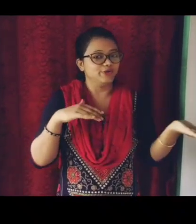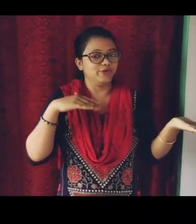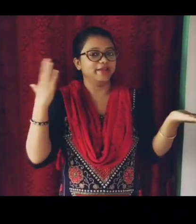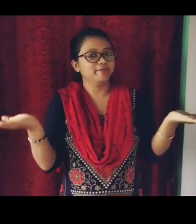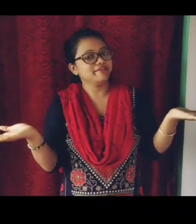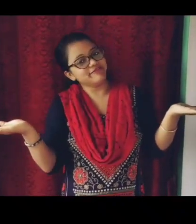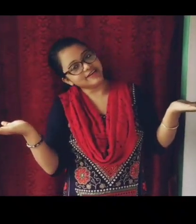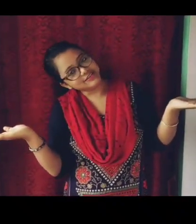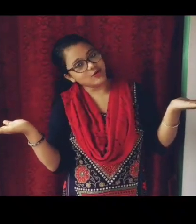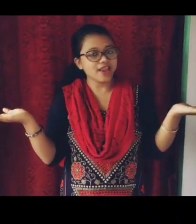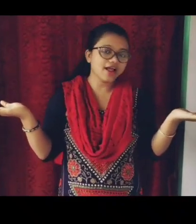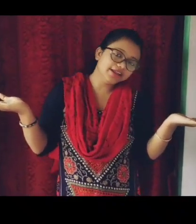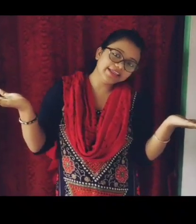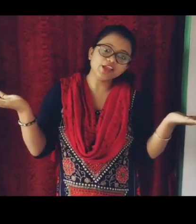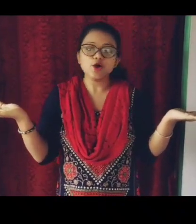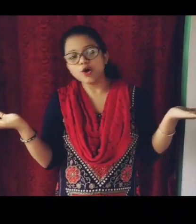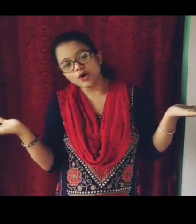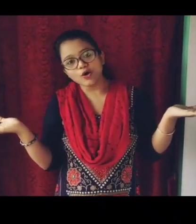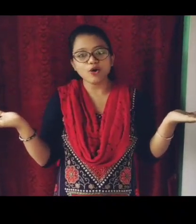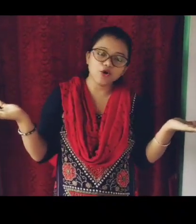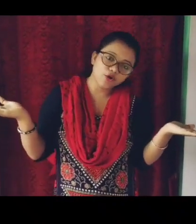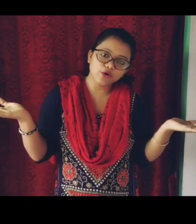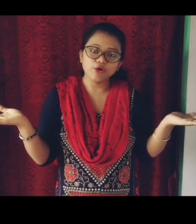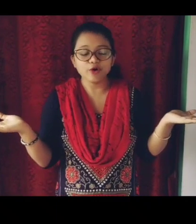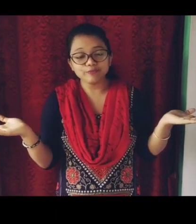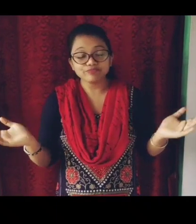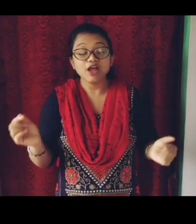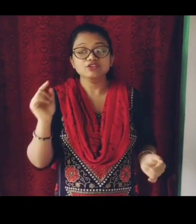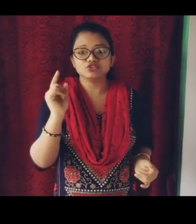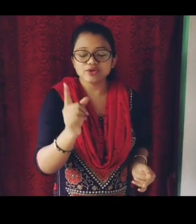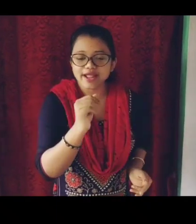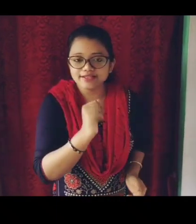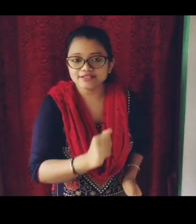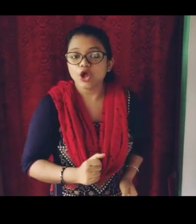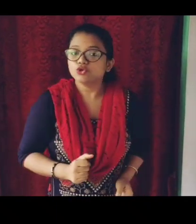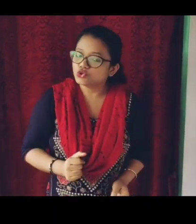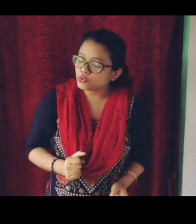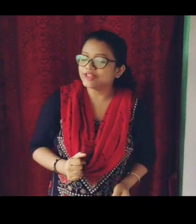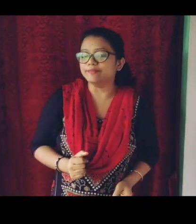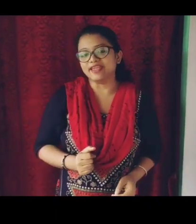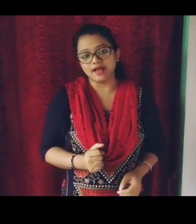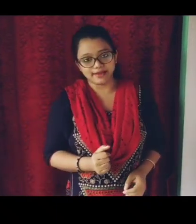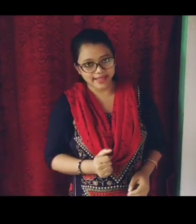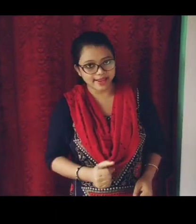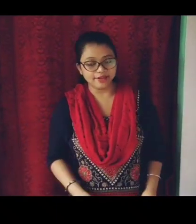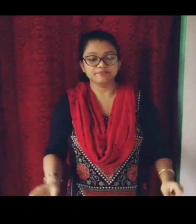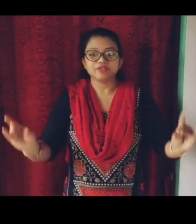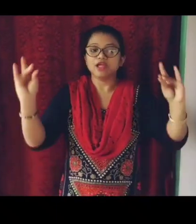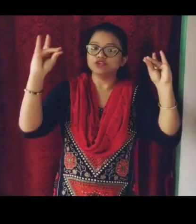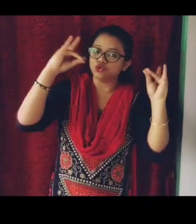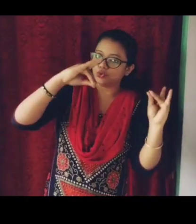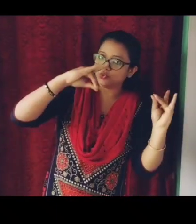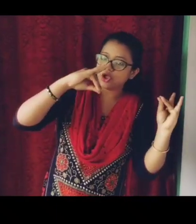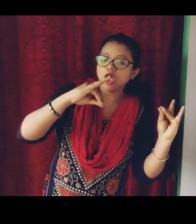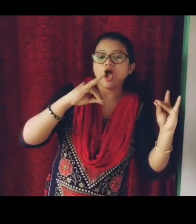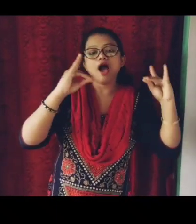re, mi, fa, sol, la, di, yo, ho, ho, ho. Students, do with me again. Do, a